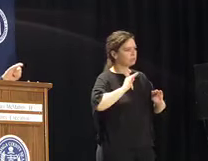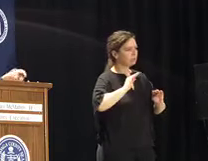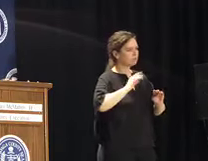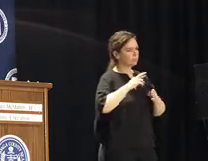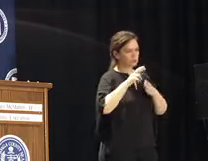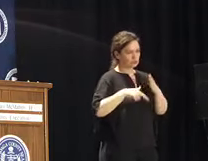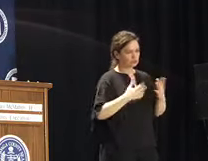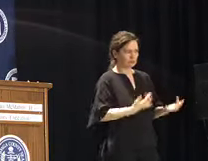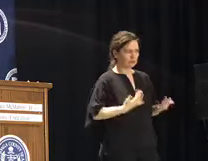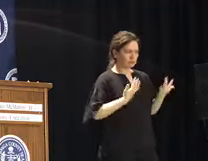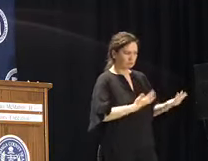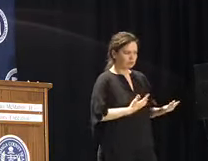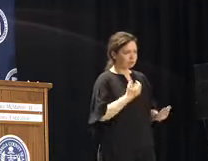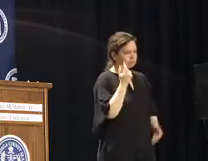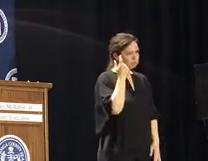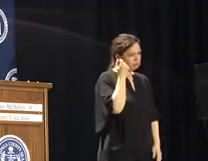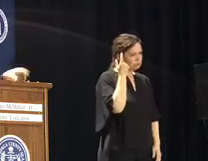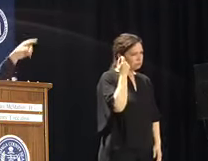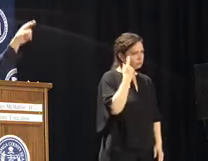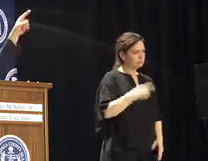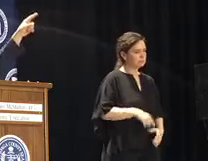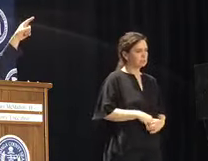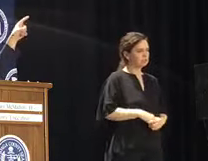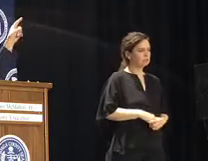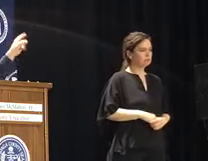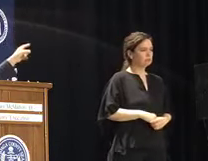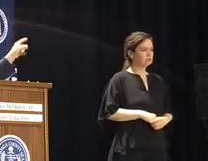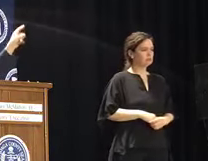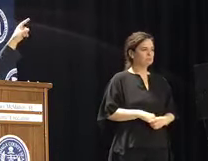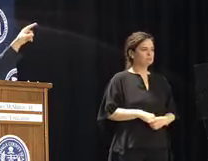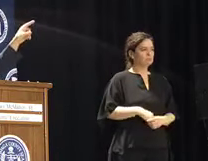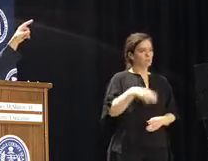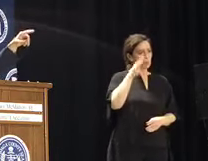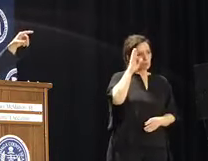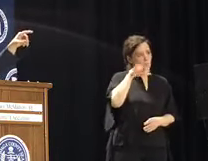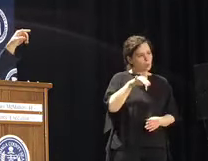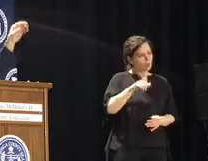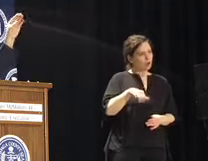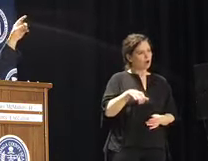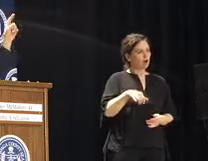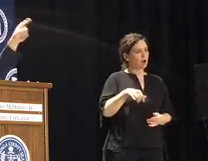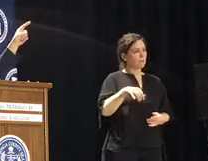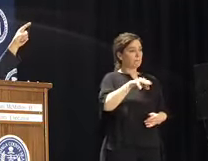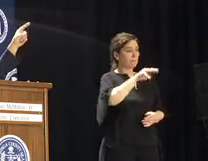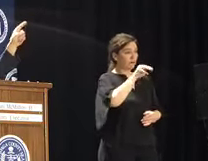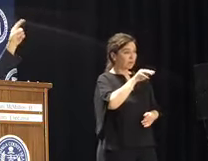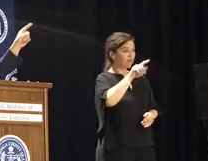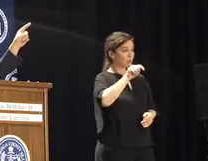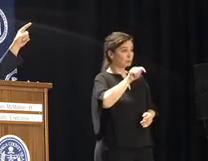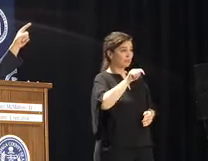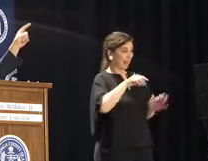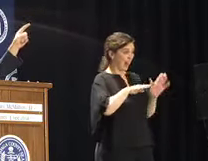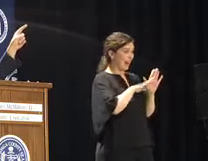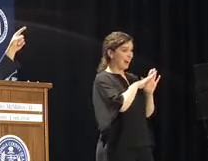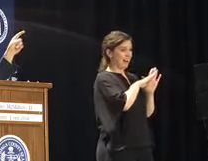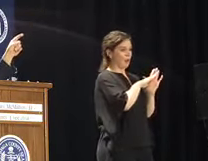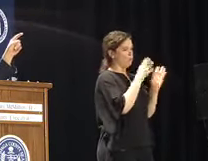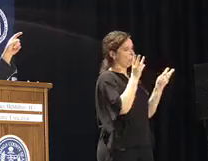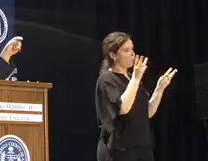advantage of this moment in time. We knew when we had a spike last Monday, Tuesday, Wednesday, at some point that spike